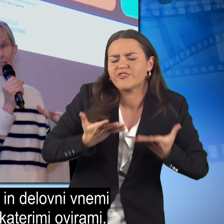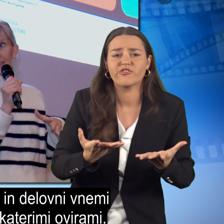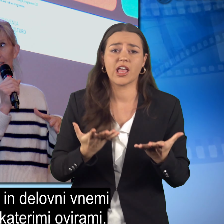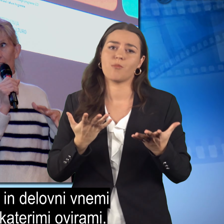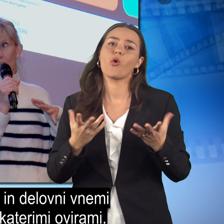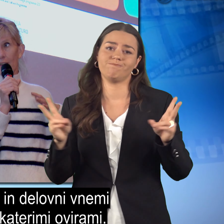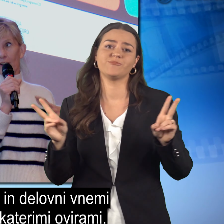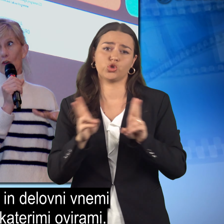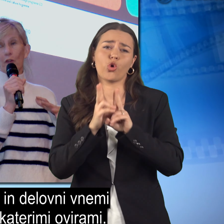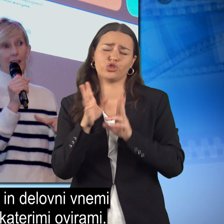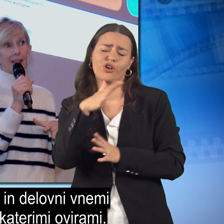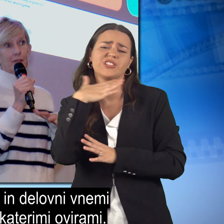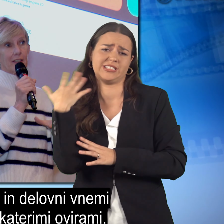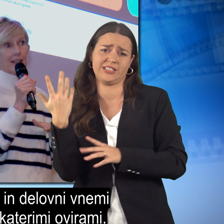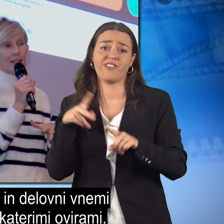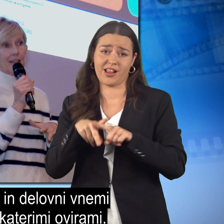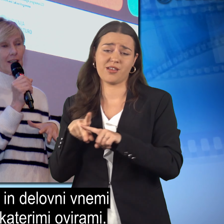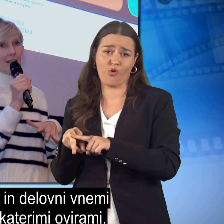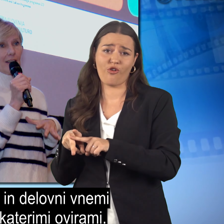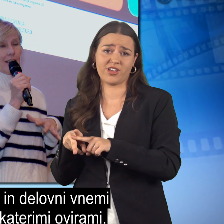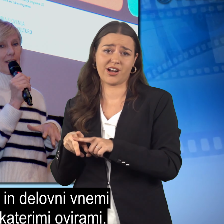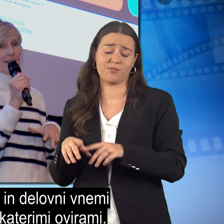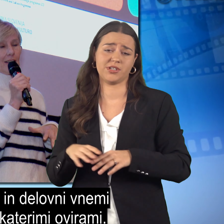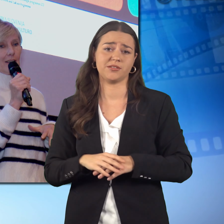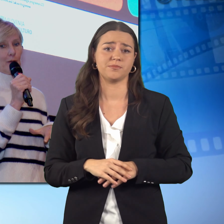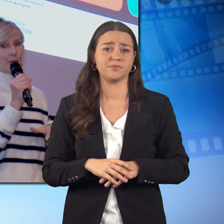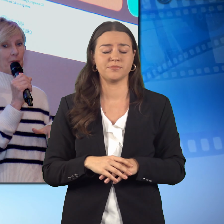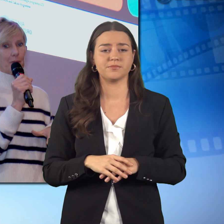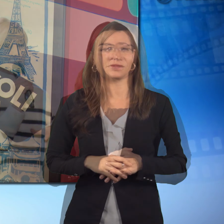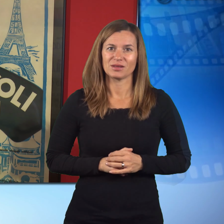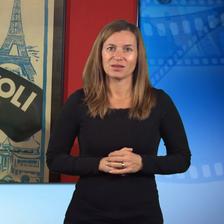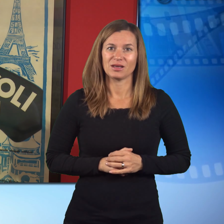vnemi soočajo s prenekaterimi ovirami.